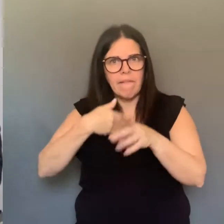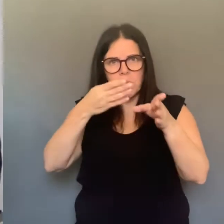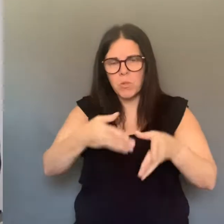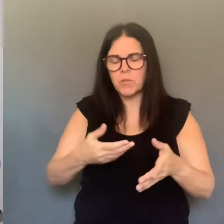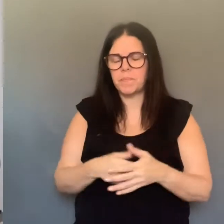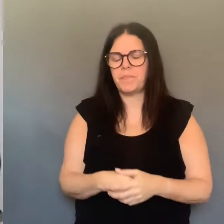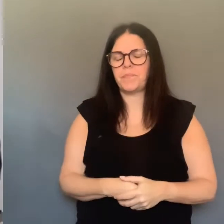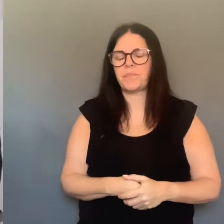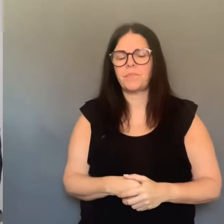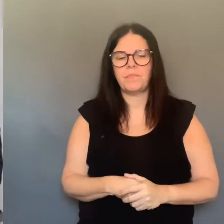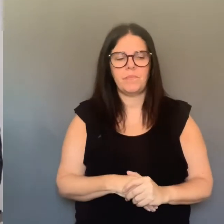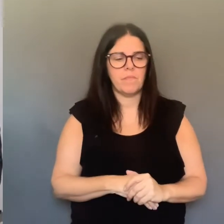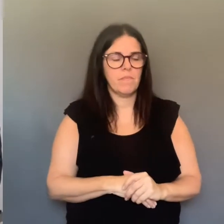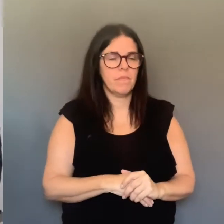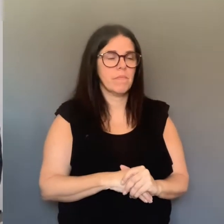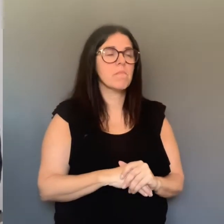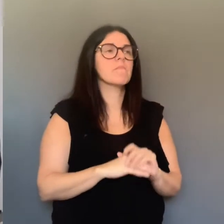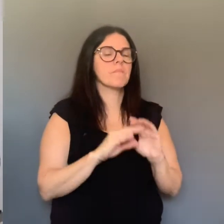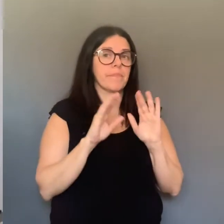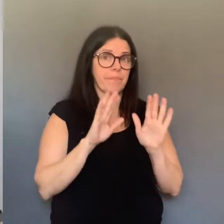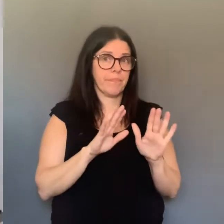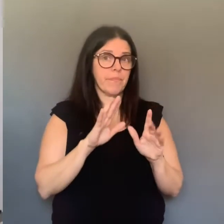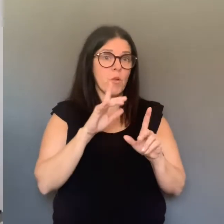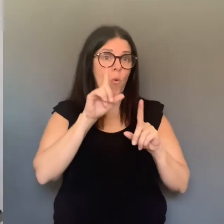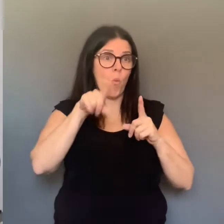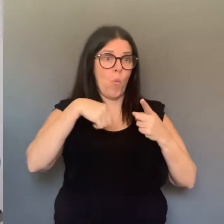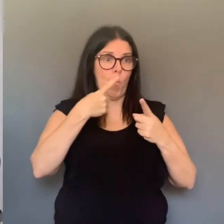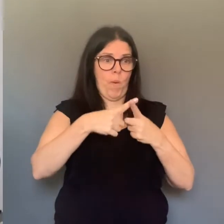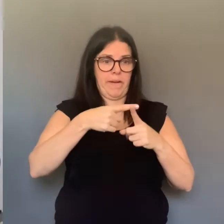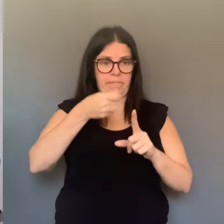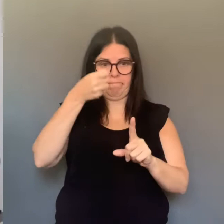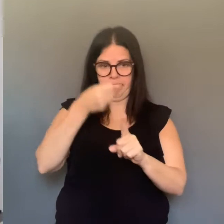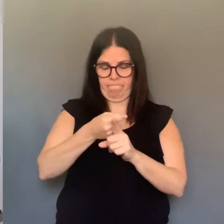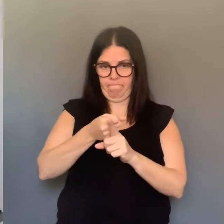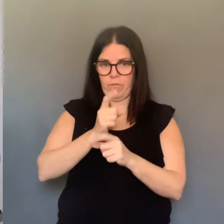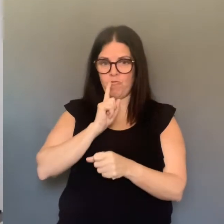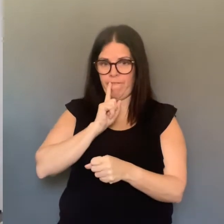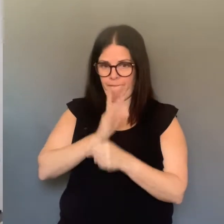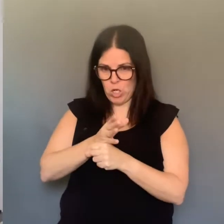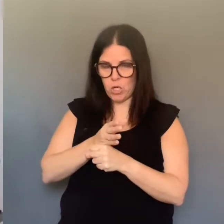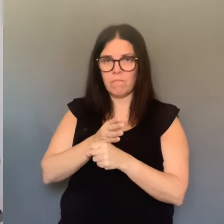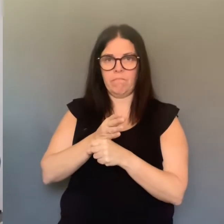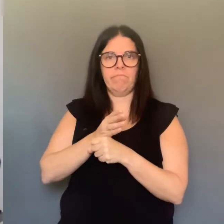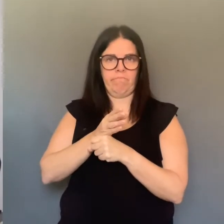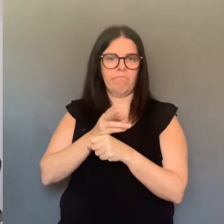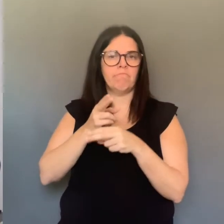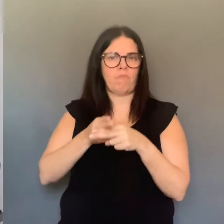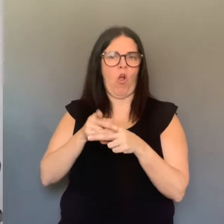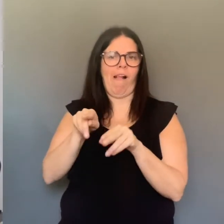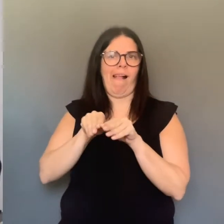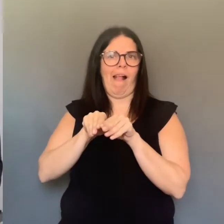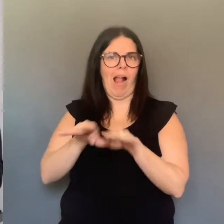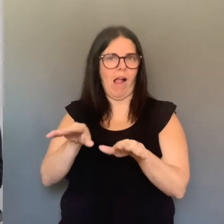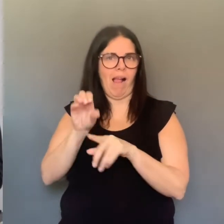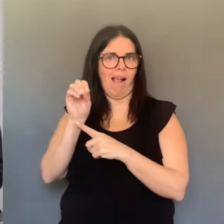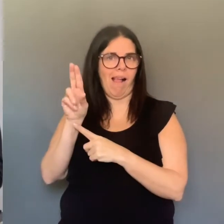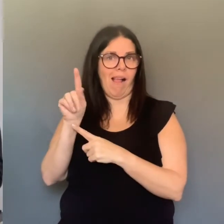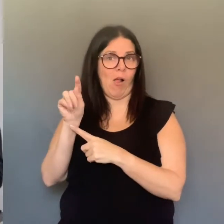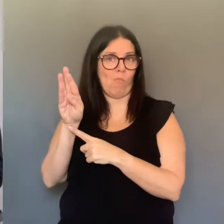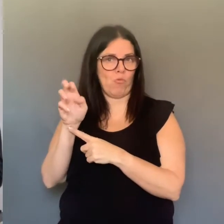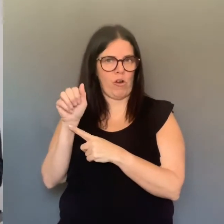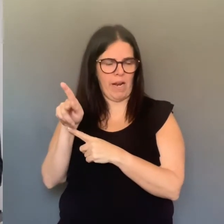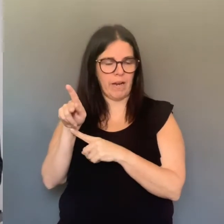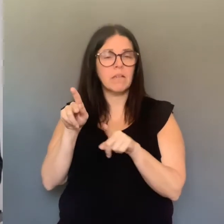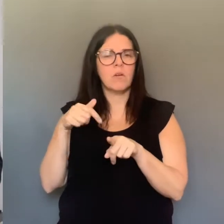So when the outbreak is declared, there are a number of measures that start to happen, and most importantly,